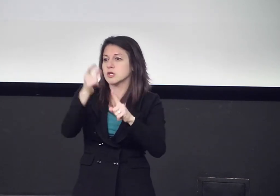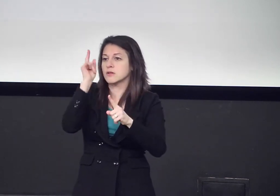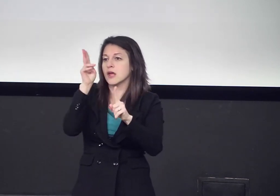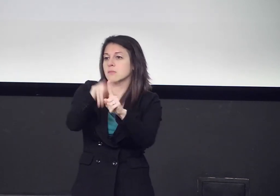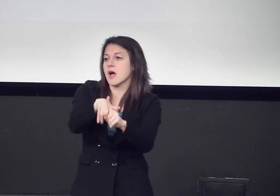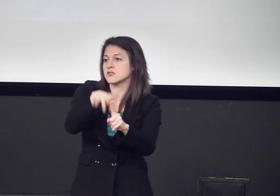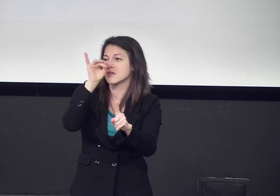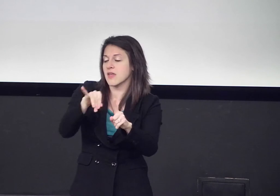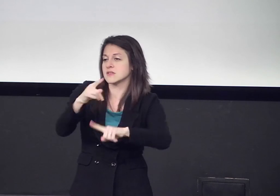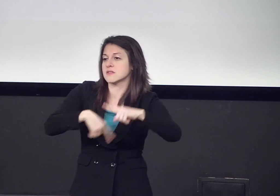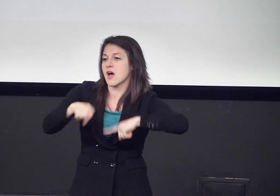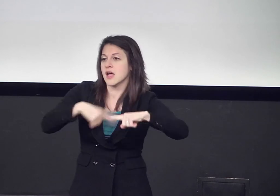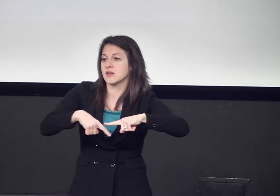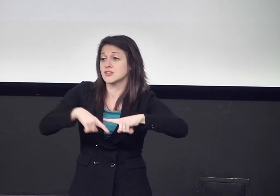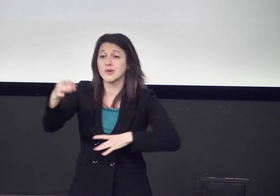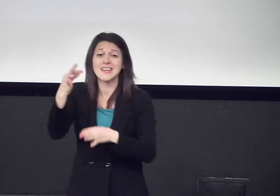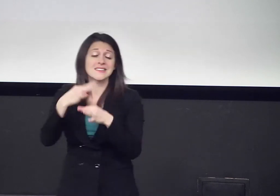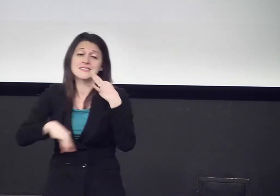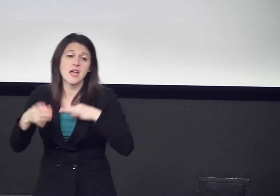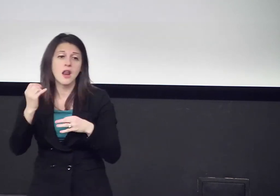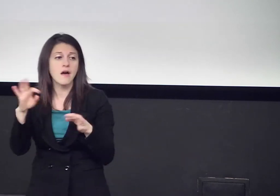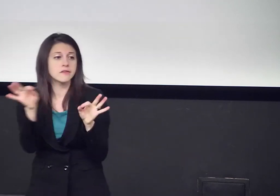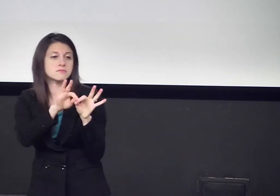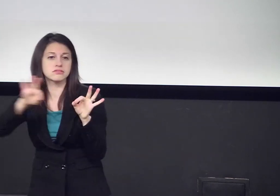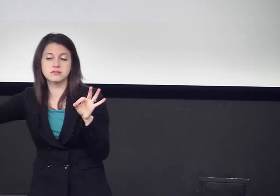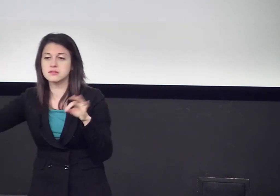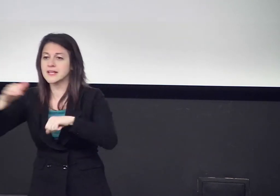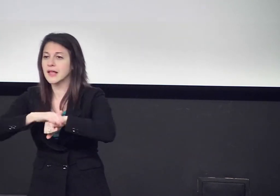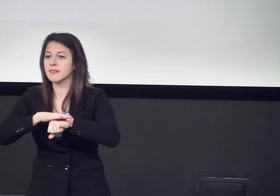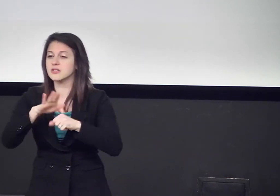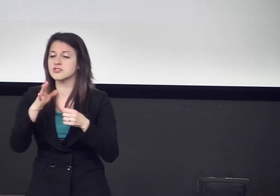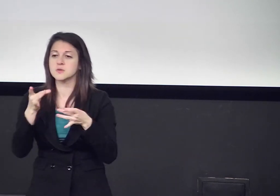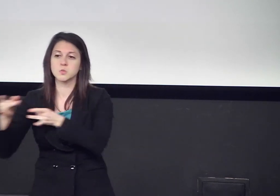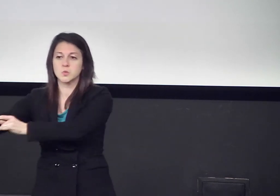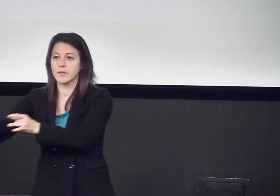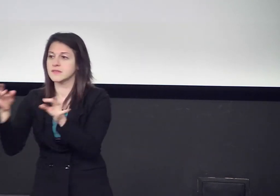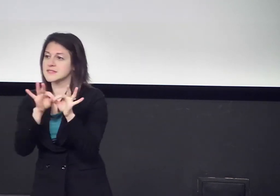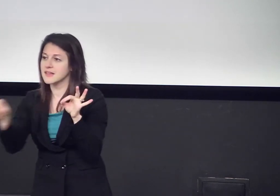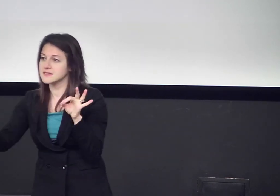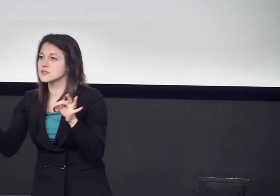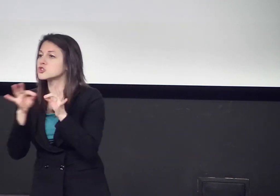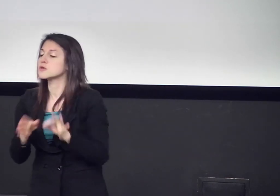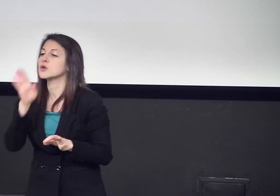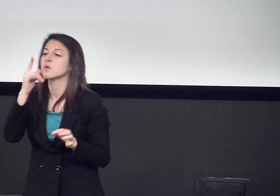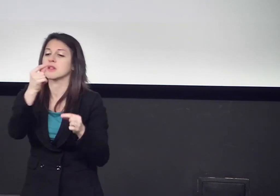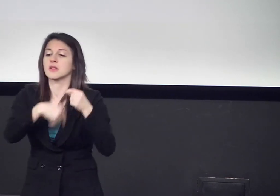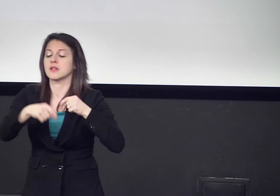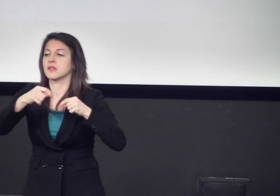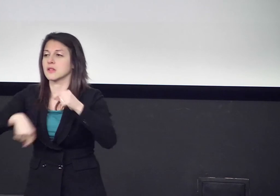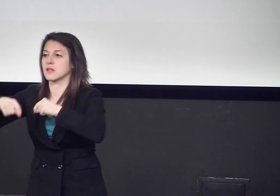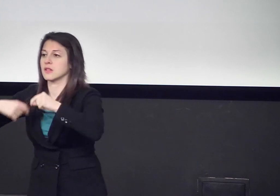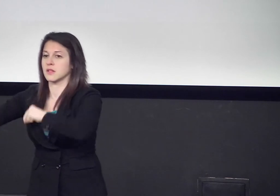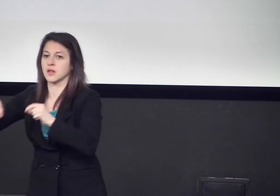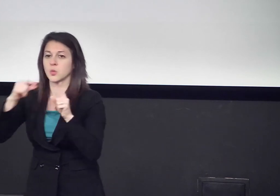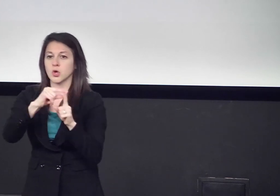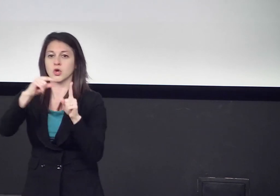deaf caller got angry or upset, the interpreter would then decide to gloss the entire interpretation without asking